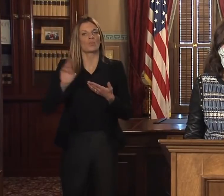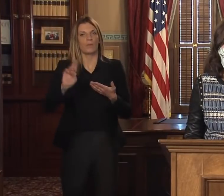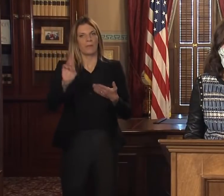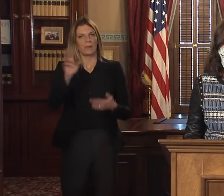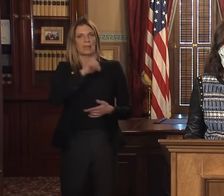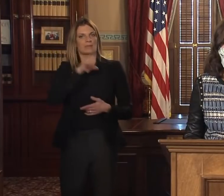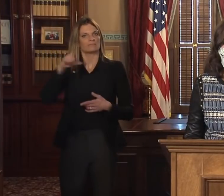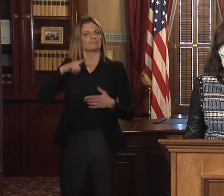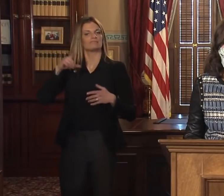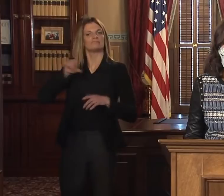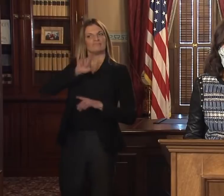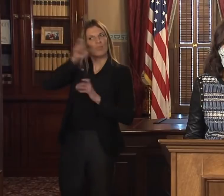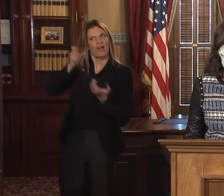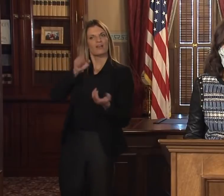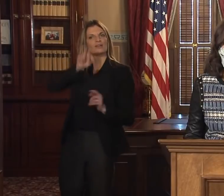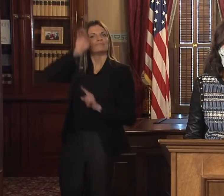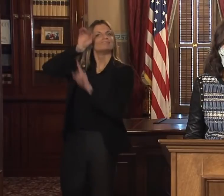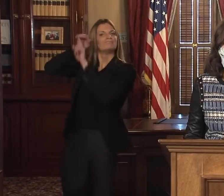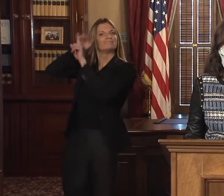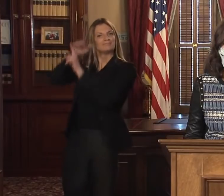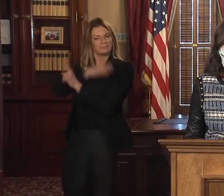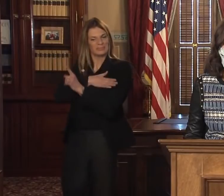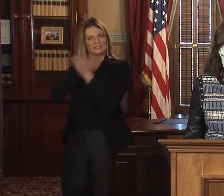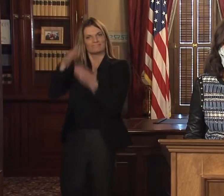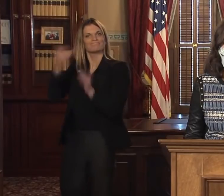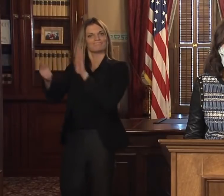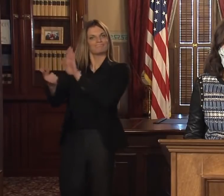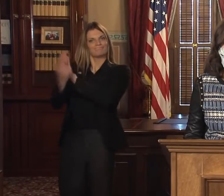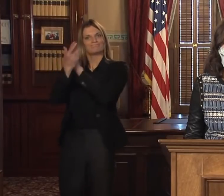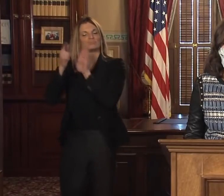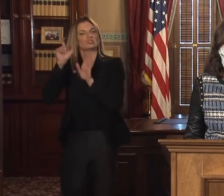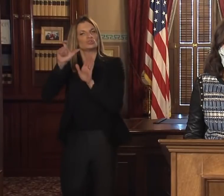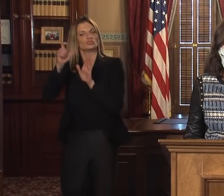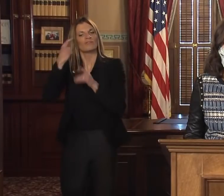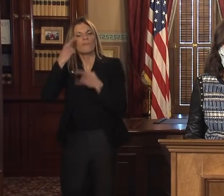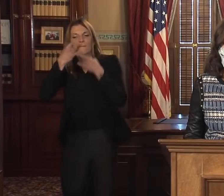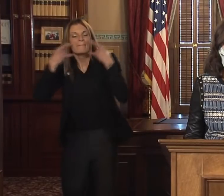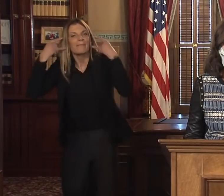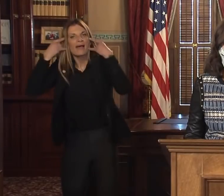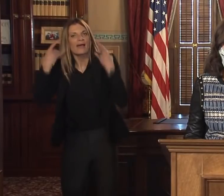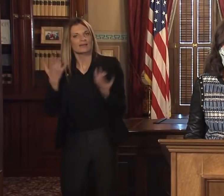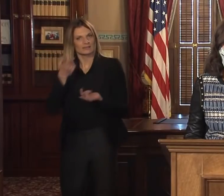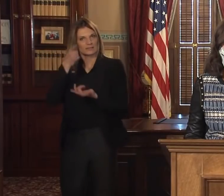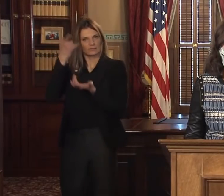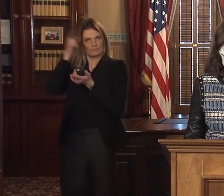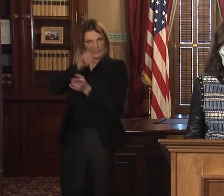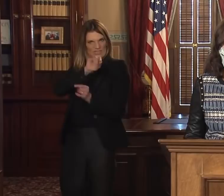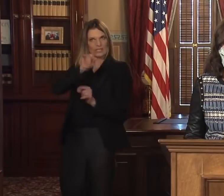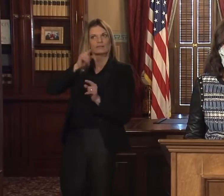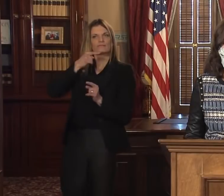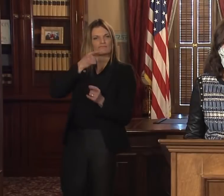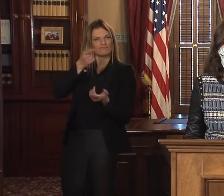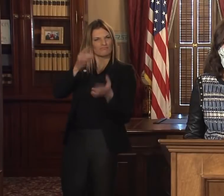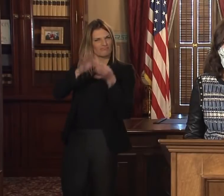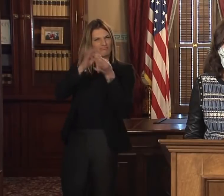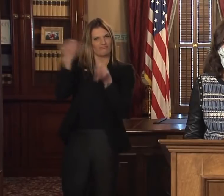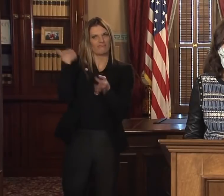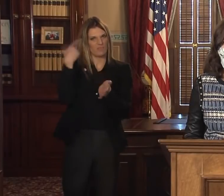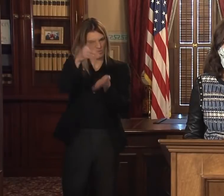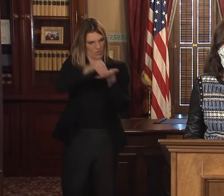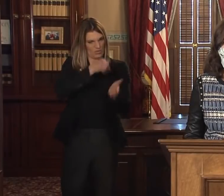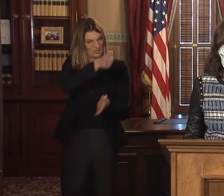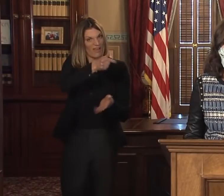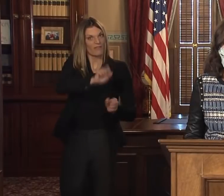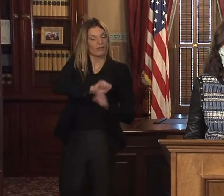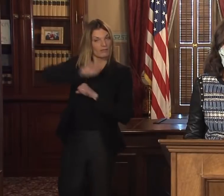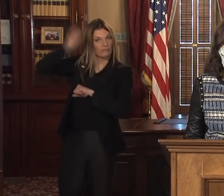for mask wearing in indoor public spaces and outdoor crowded gatherings. What do you want the legislature to do